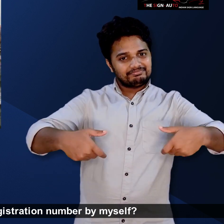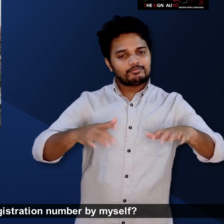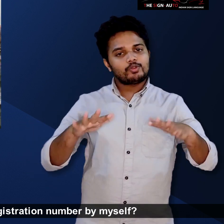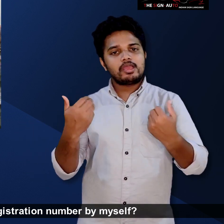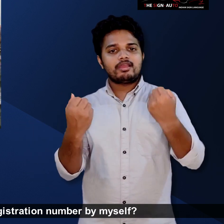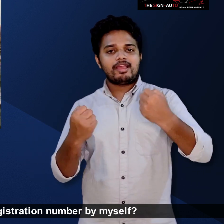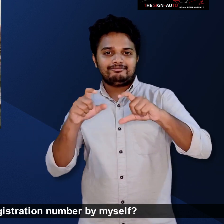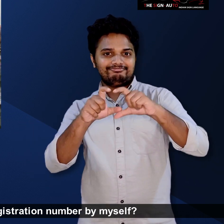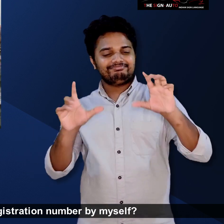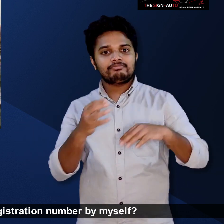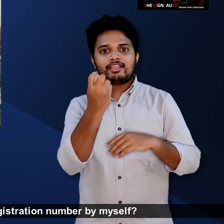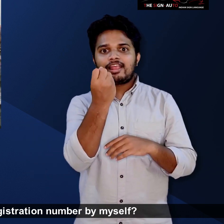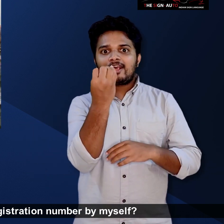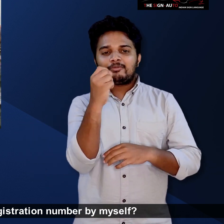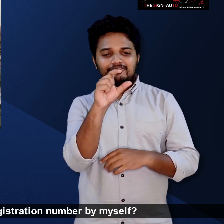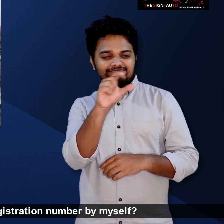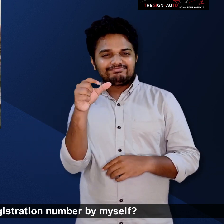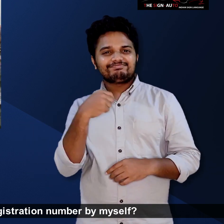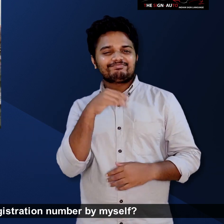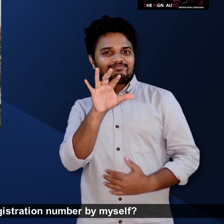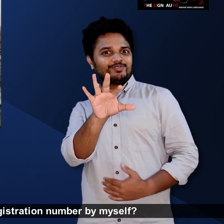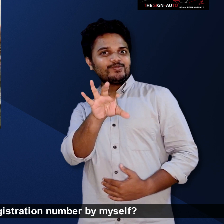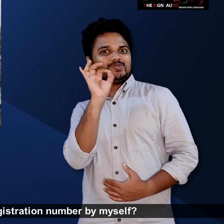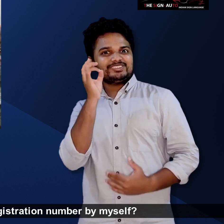is it possible to choose the registration number by myself